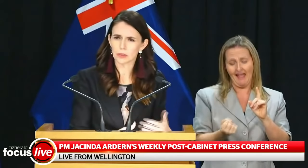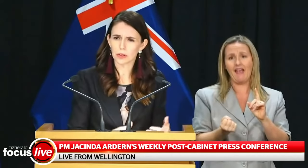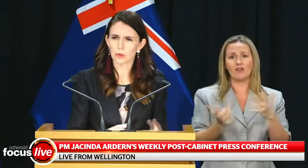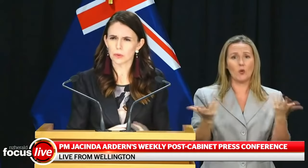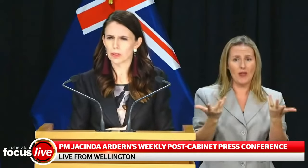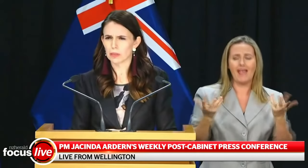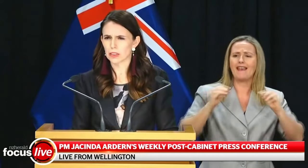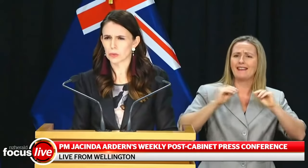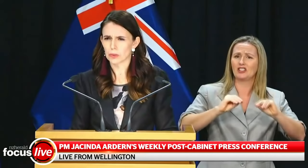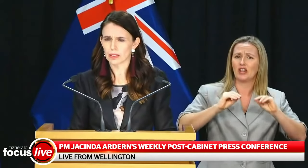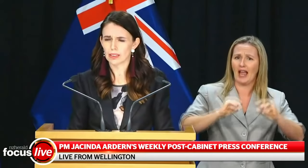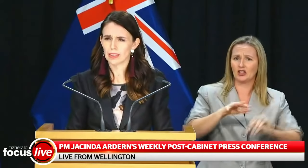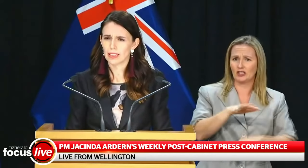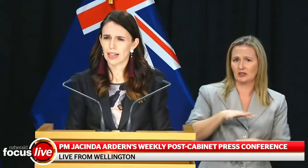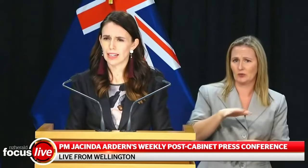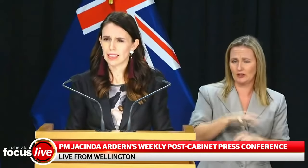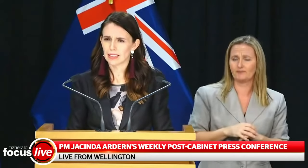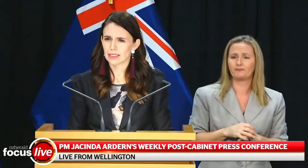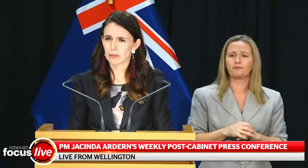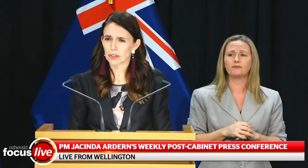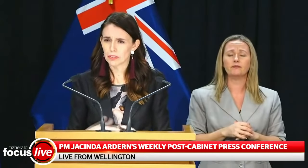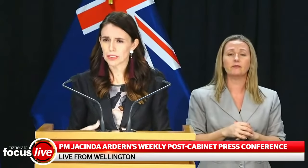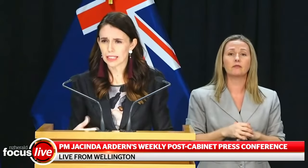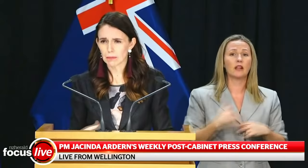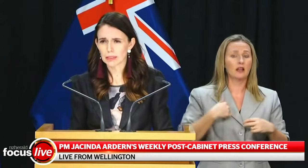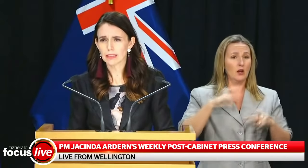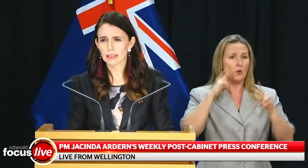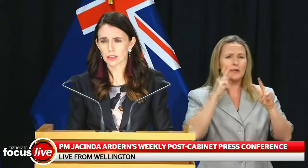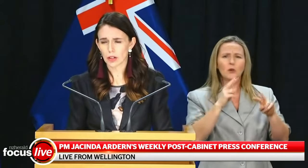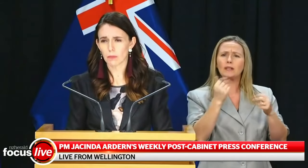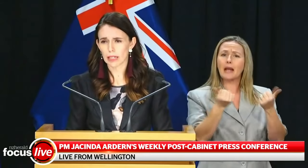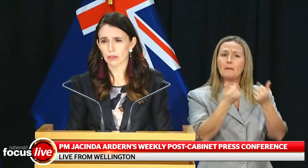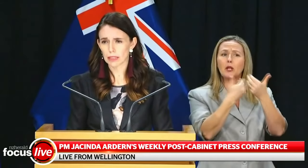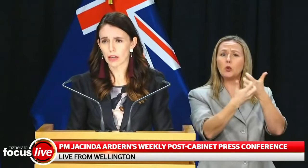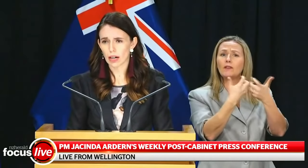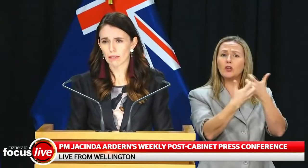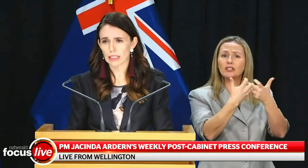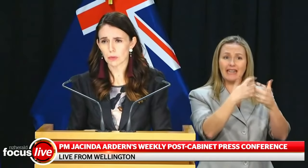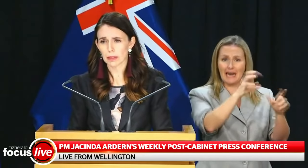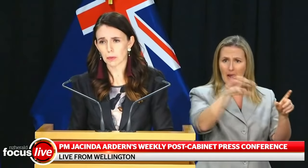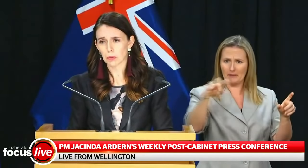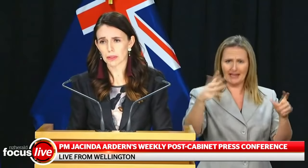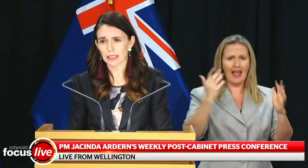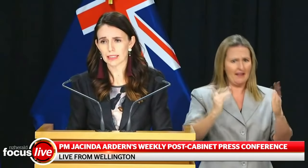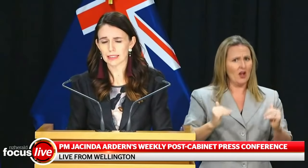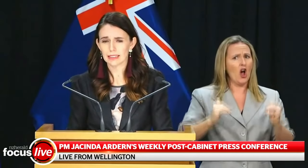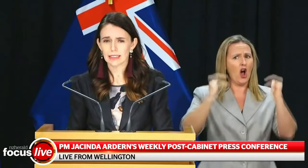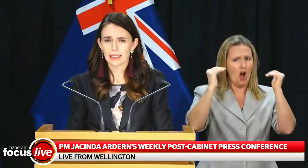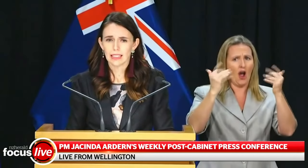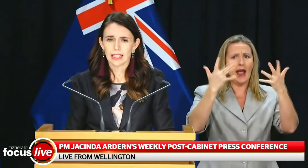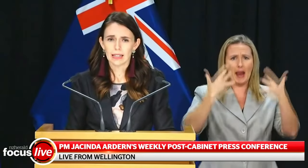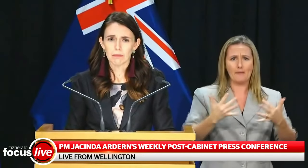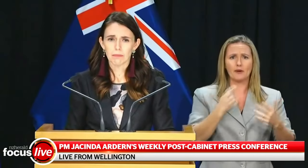particularly you'll recall that we saw in some university campuses a time where really high rates were being reported